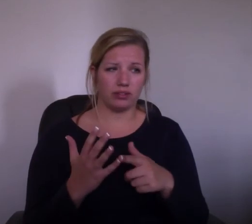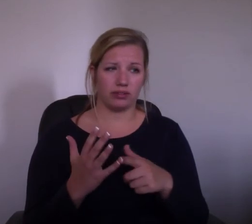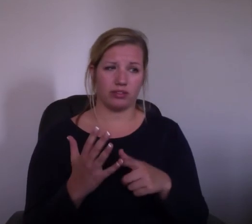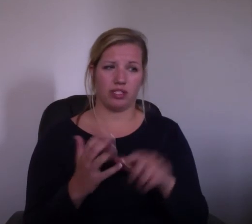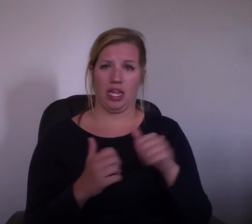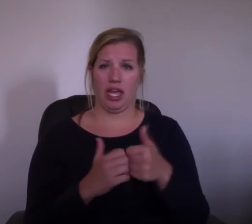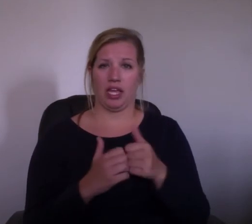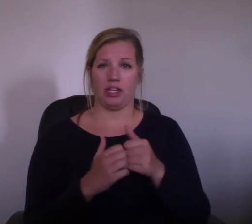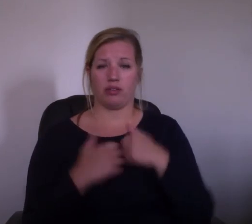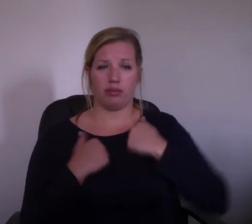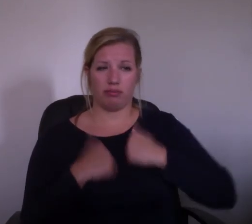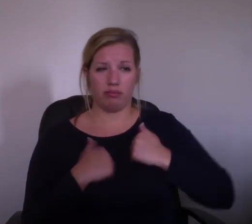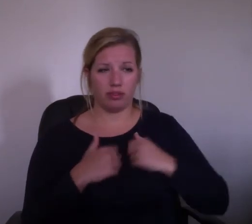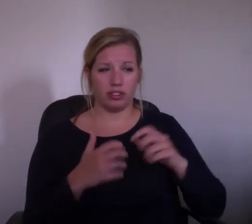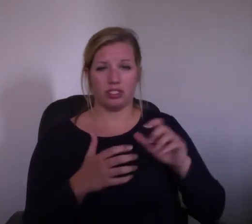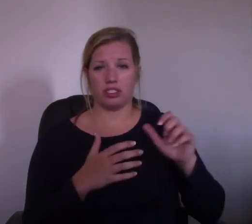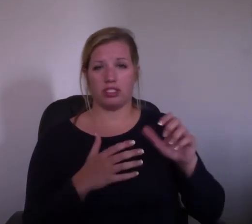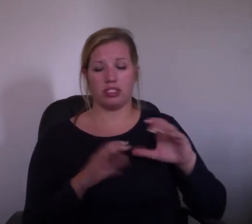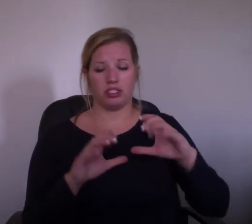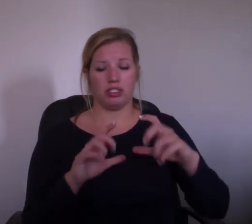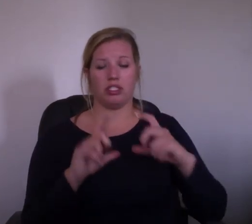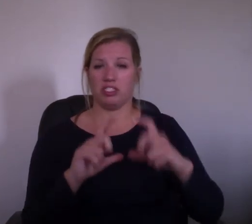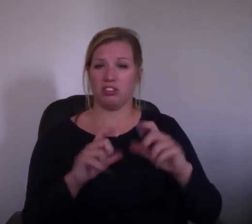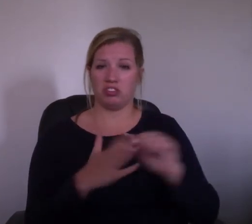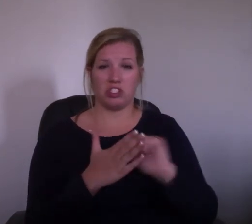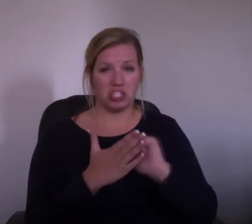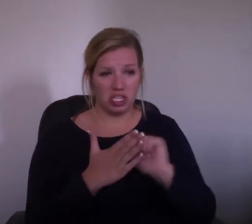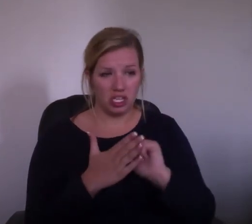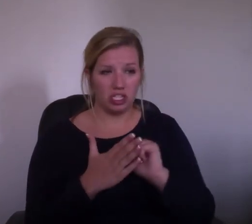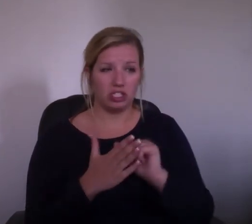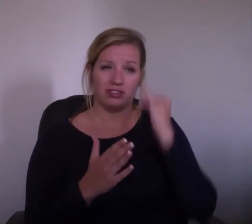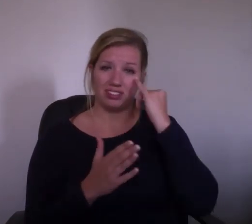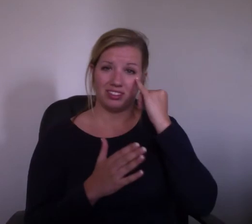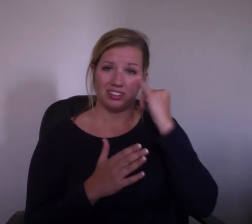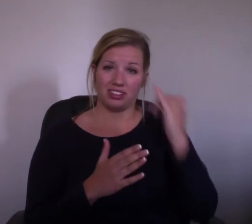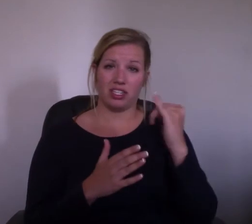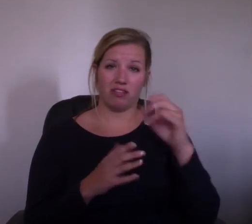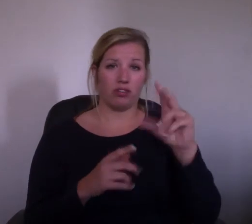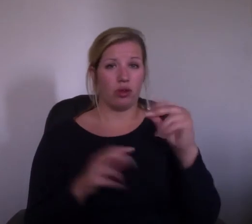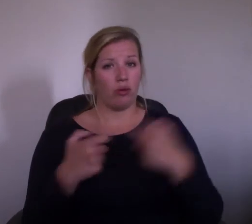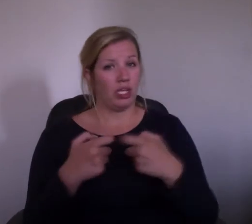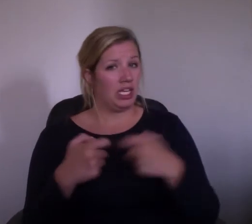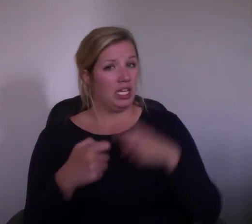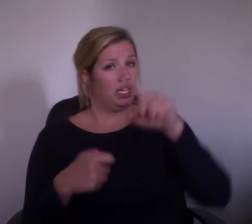wash clothes, do your dishes? So when you have no electricity, you need to think about what your options are.